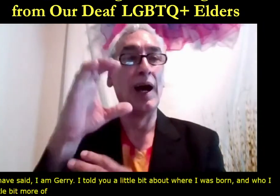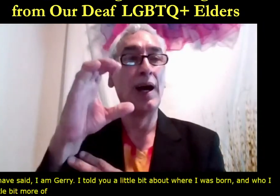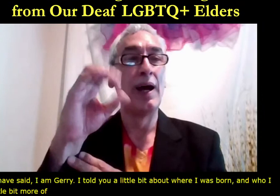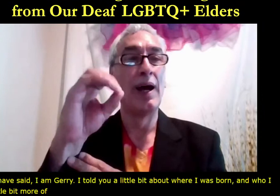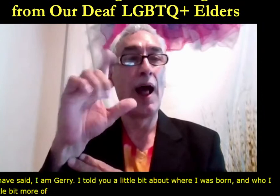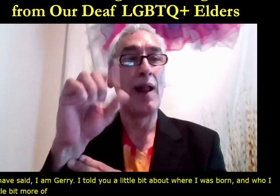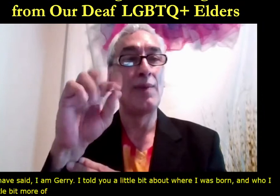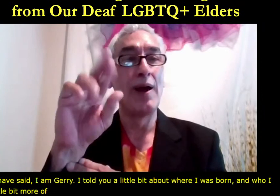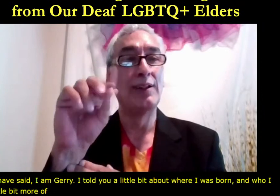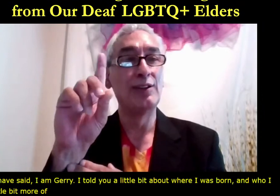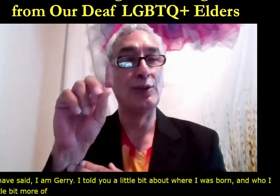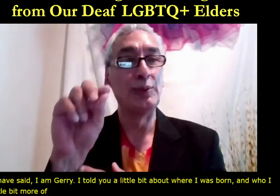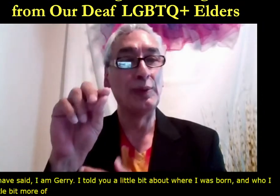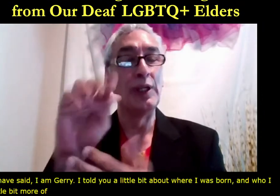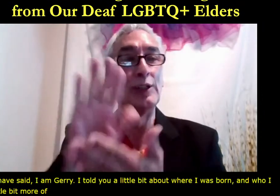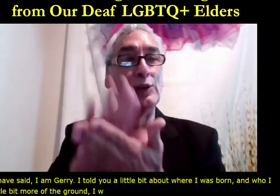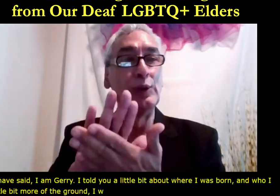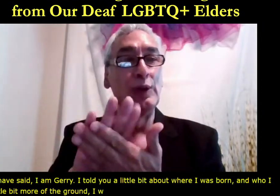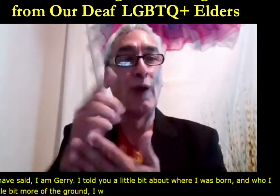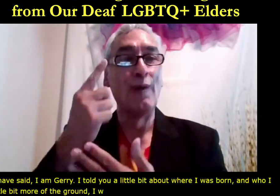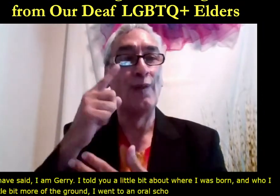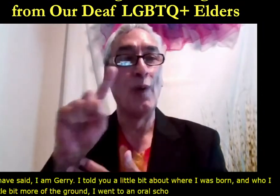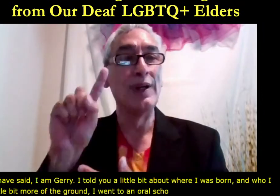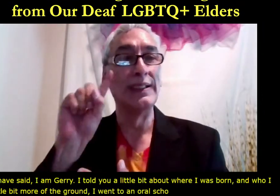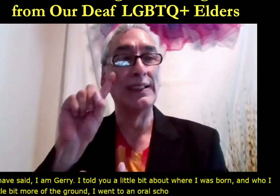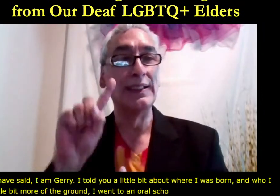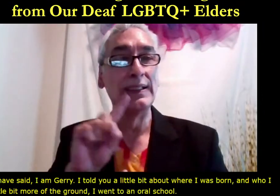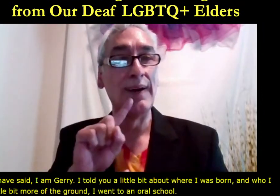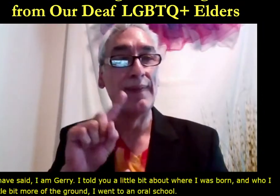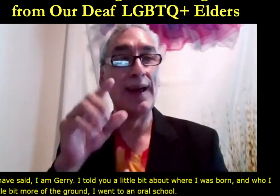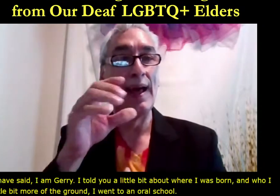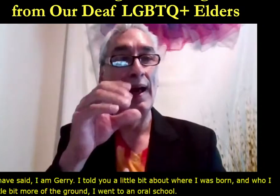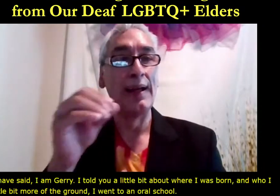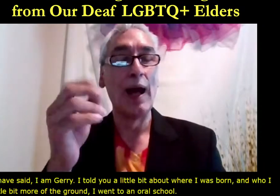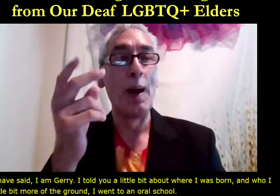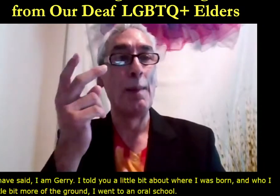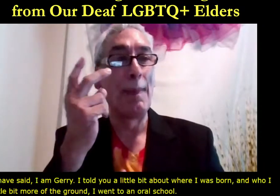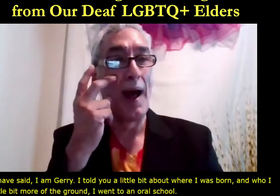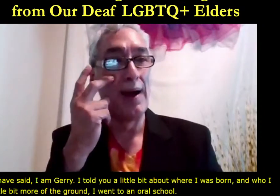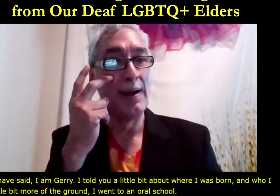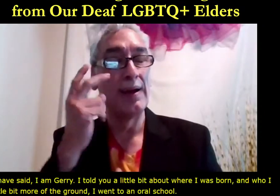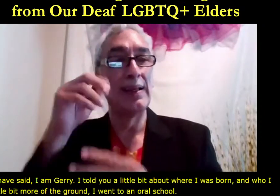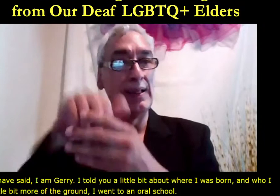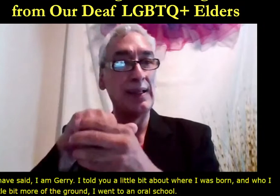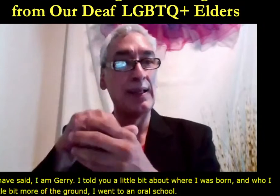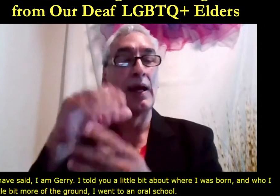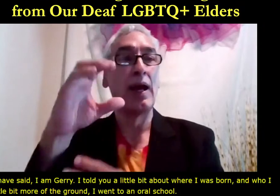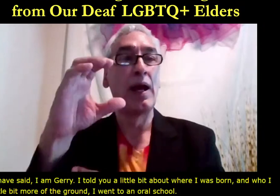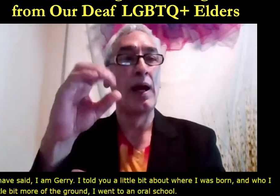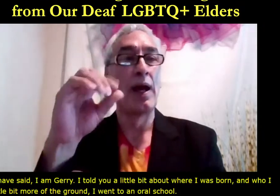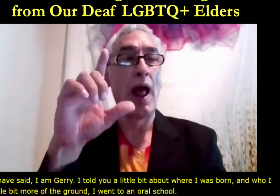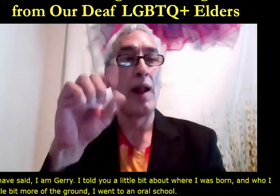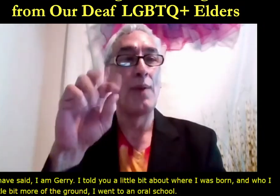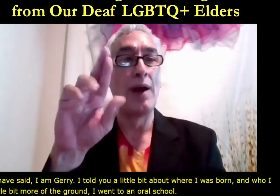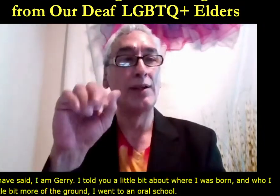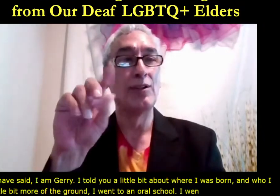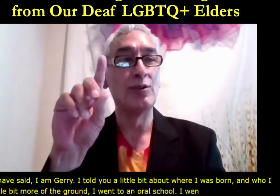i went to school for the deaf in uh colorado that was a school for the deaf and blind